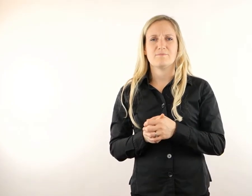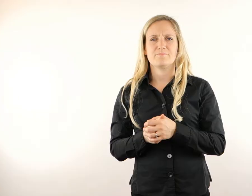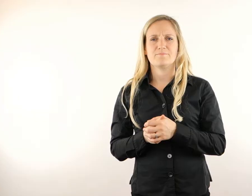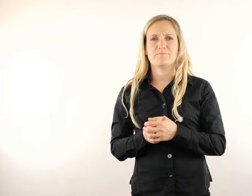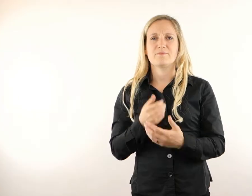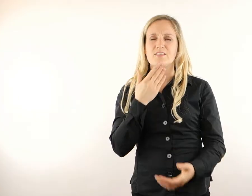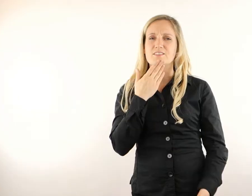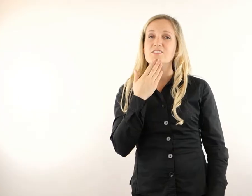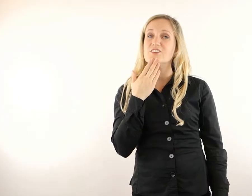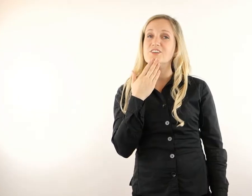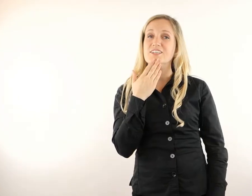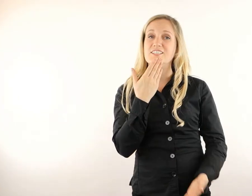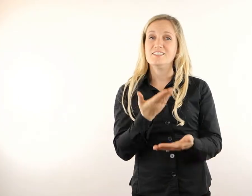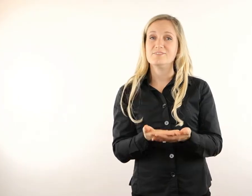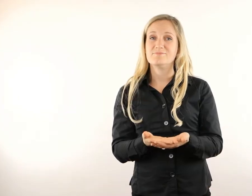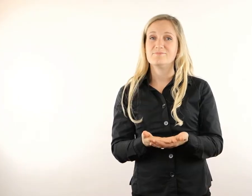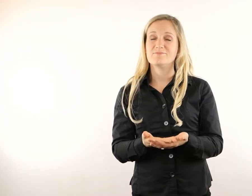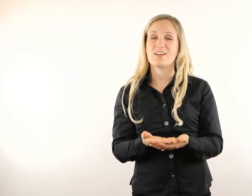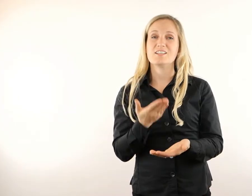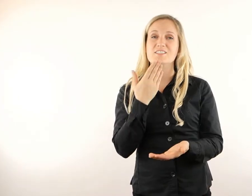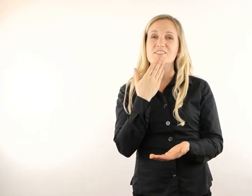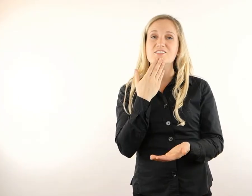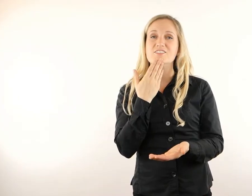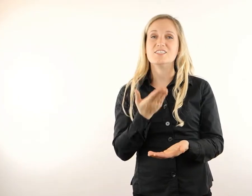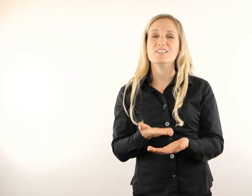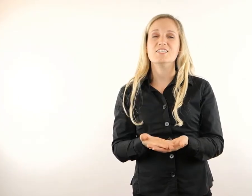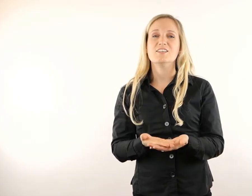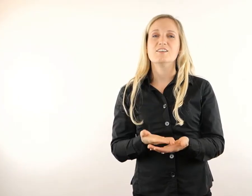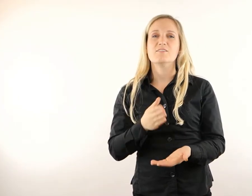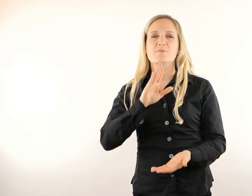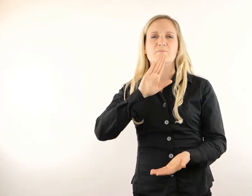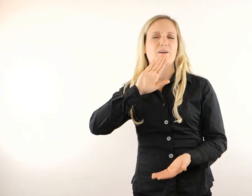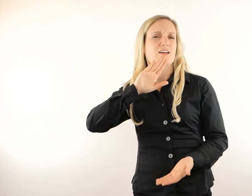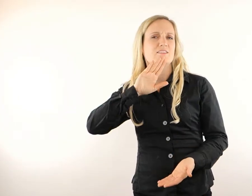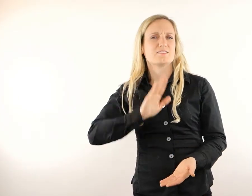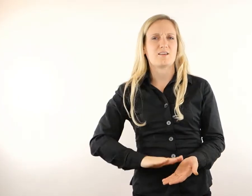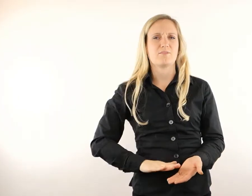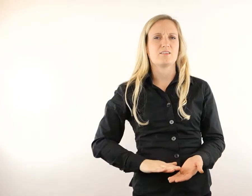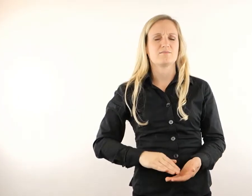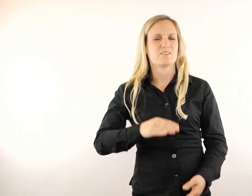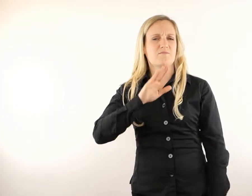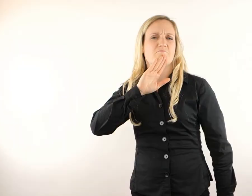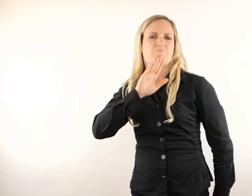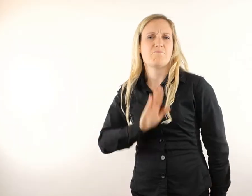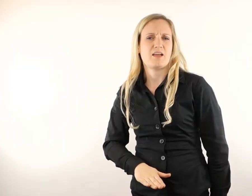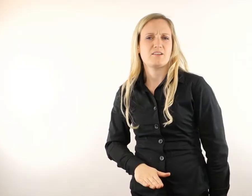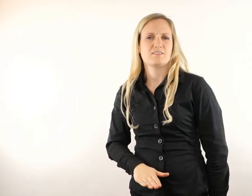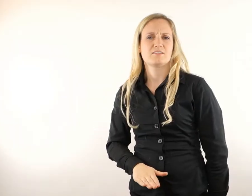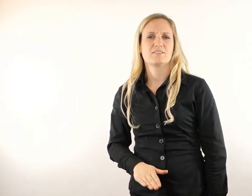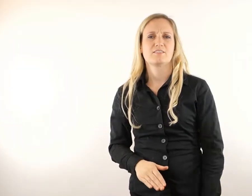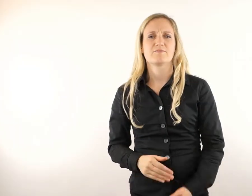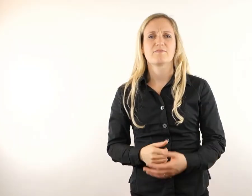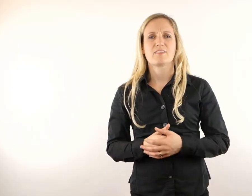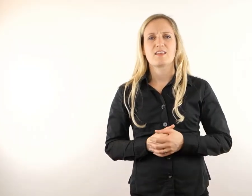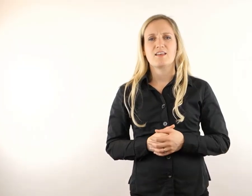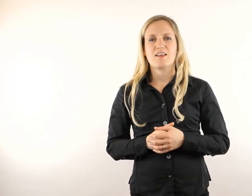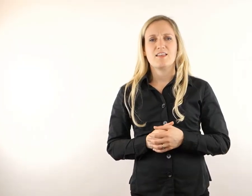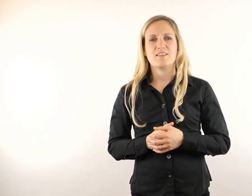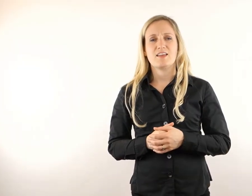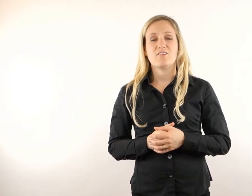And this is good, right? This is good. But bad is that way. It's like bad. And then